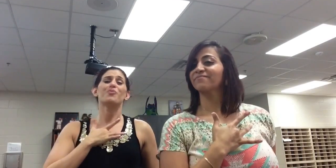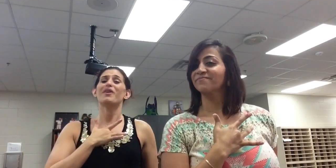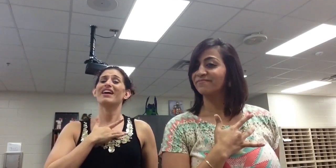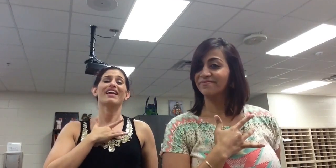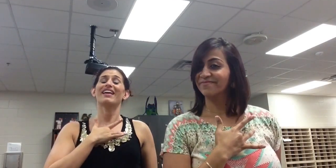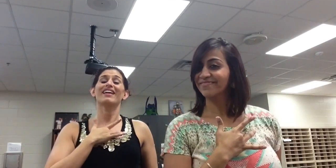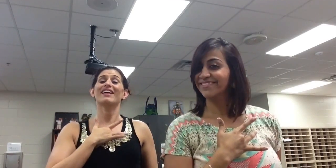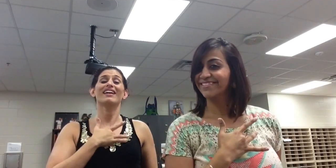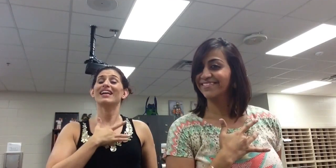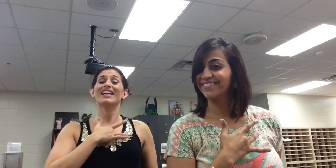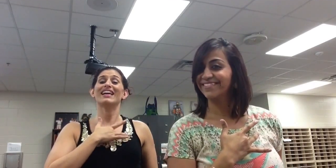Thank you.